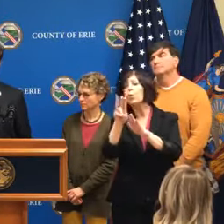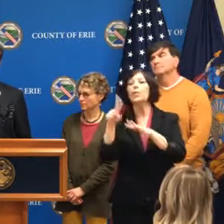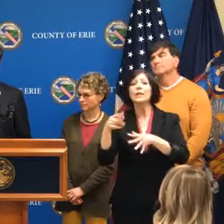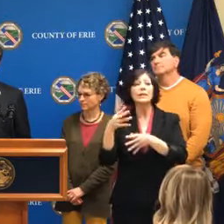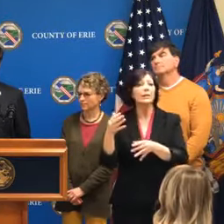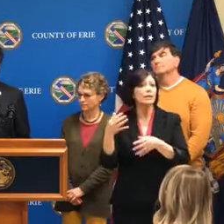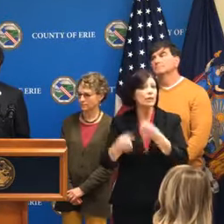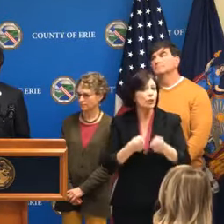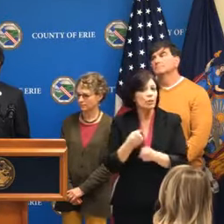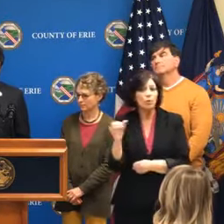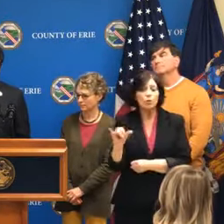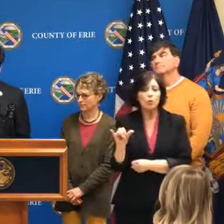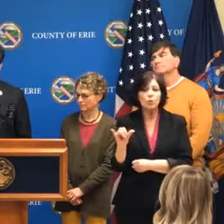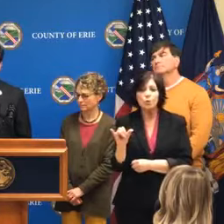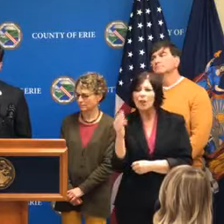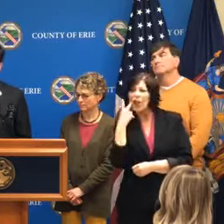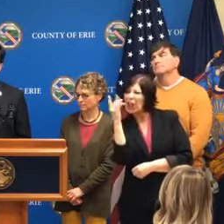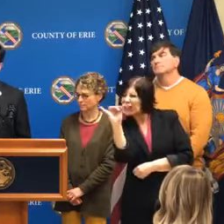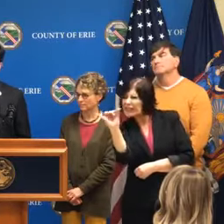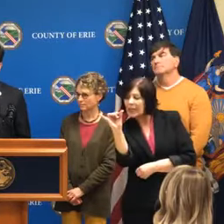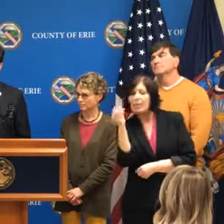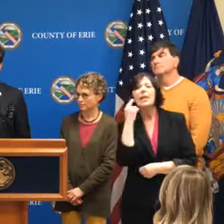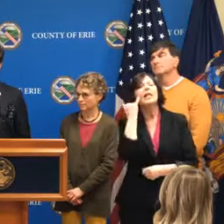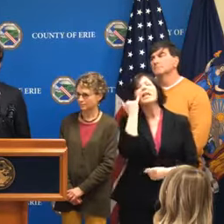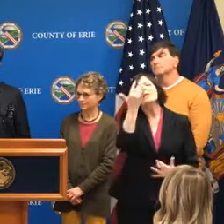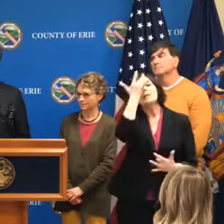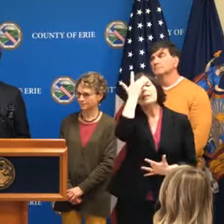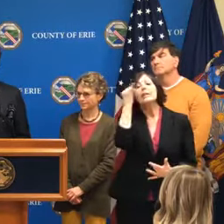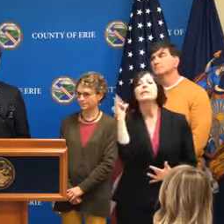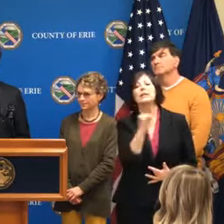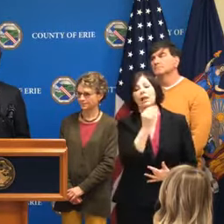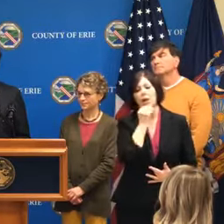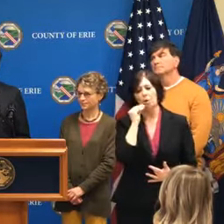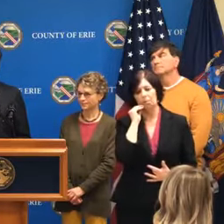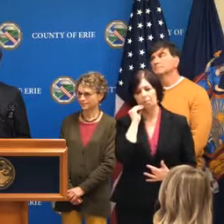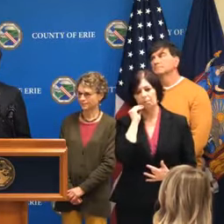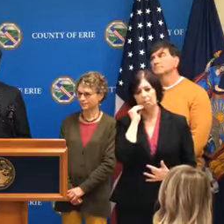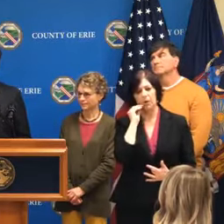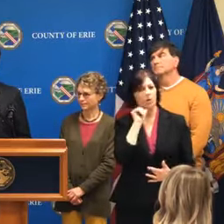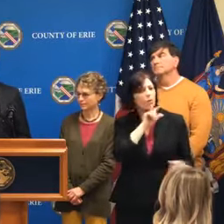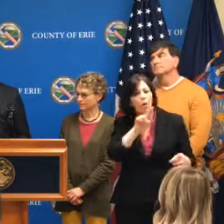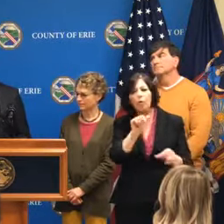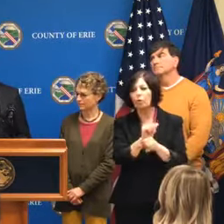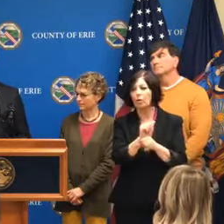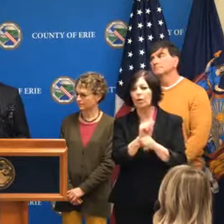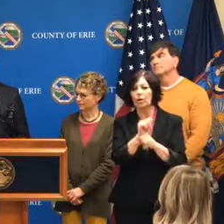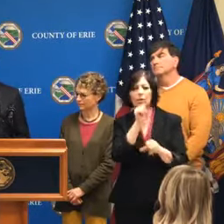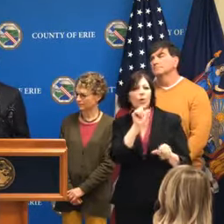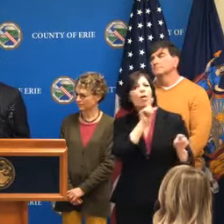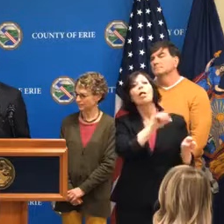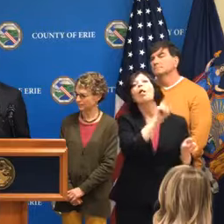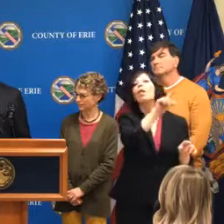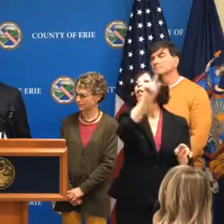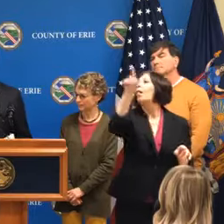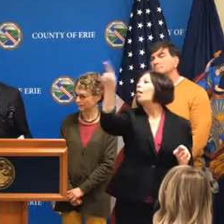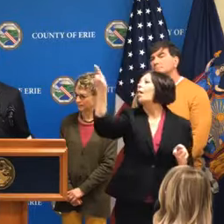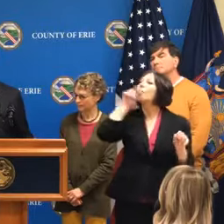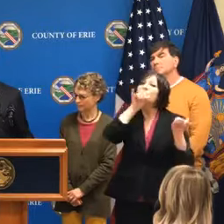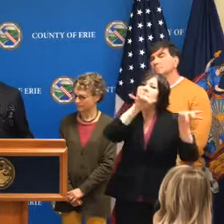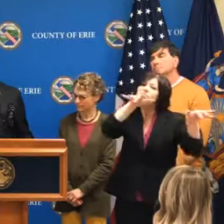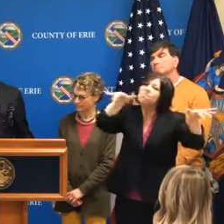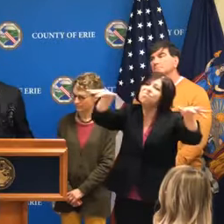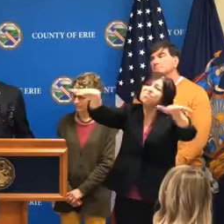year across the country. If you're sick, stay home. Don't go to work. Don't go to other places where you could infect